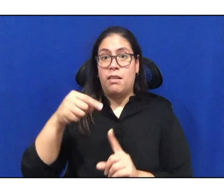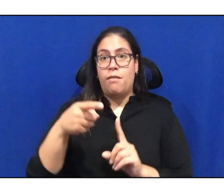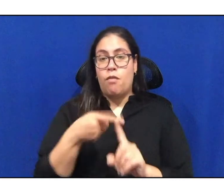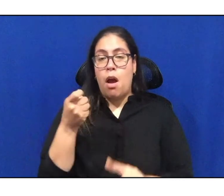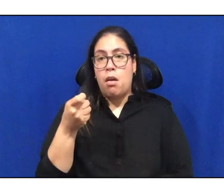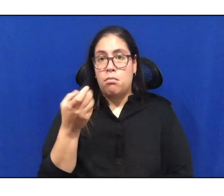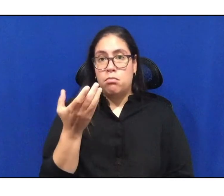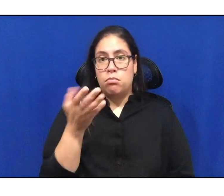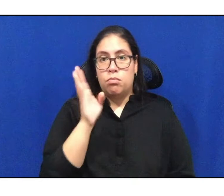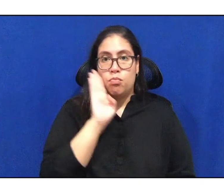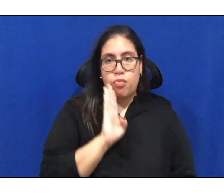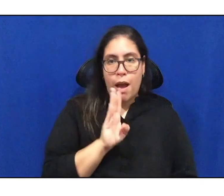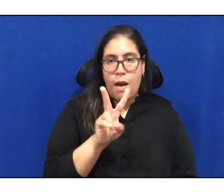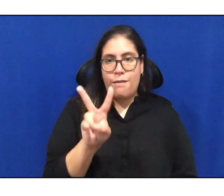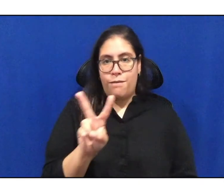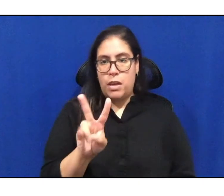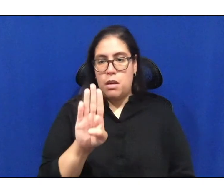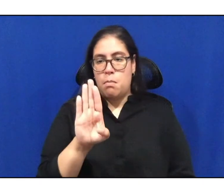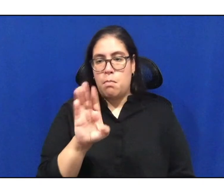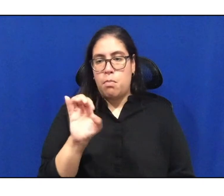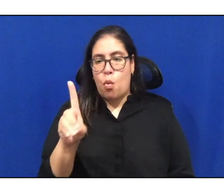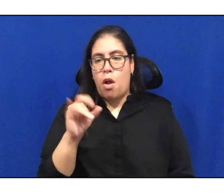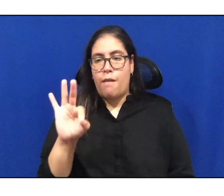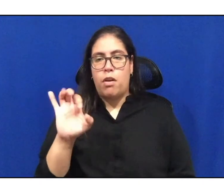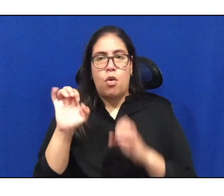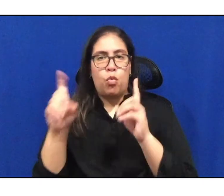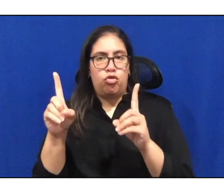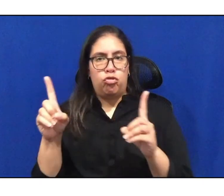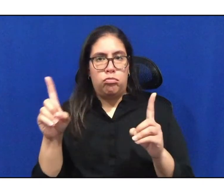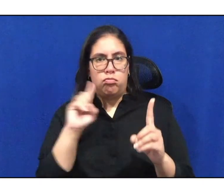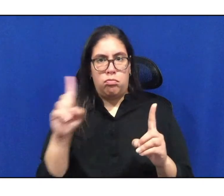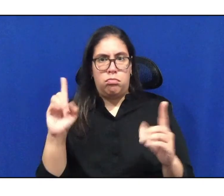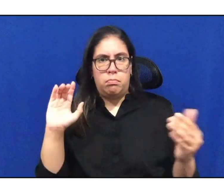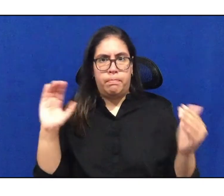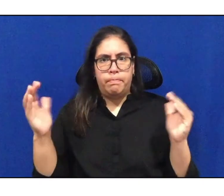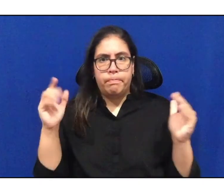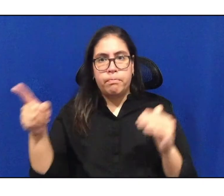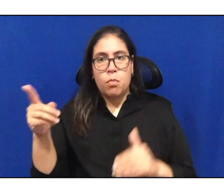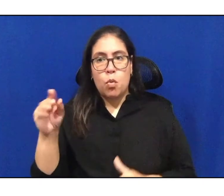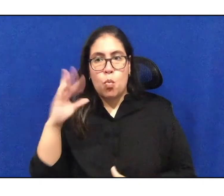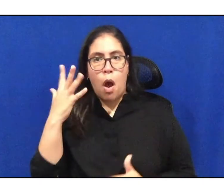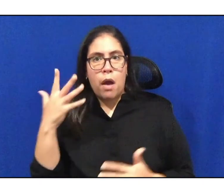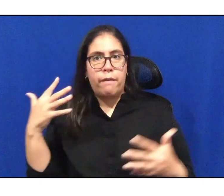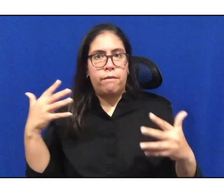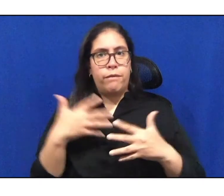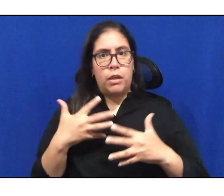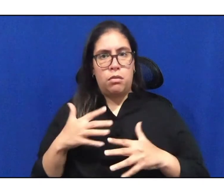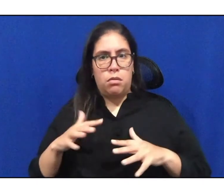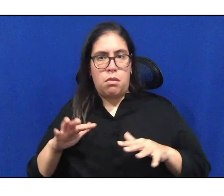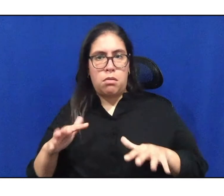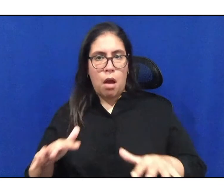real context in which white fears and anxieties, right, about